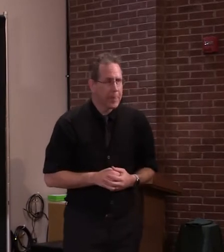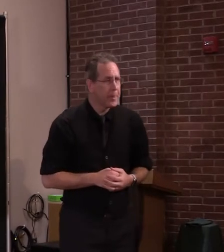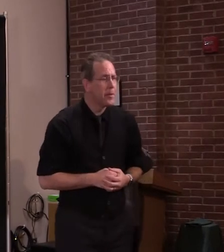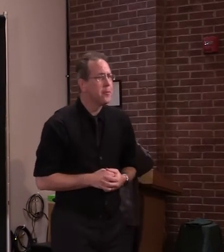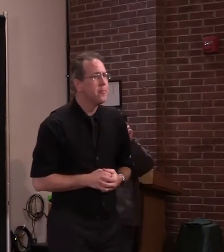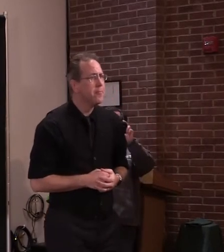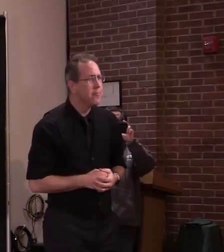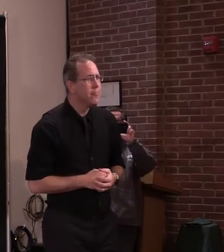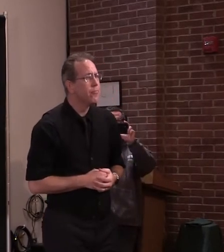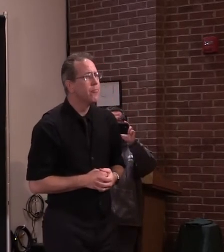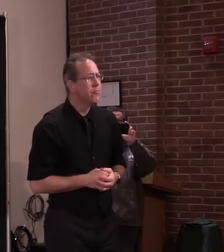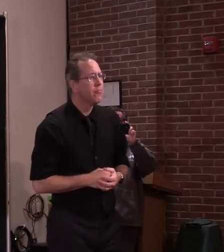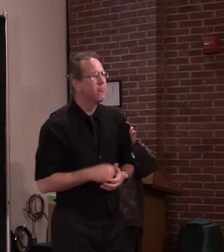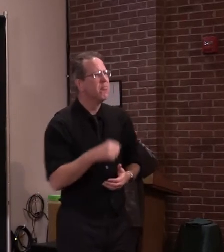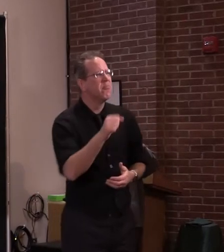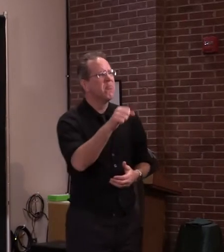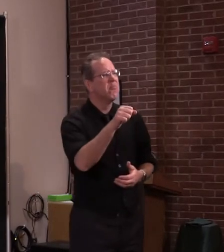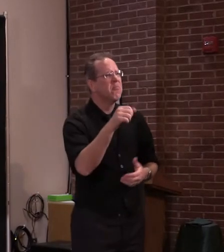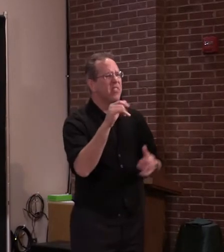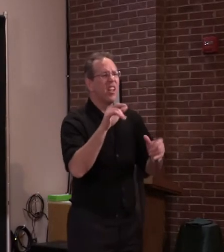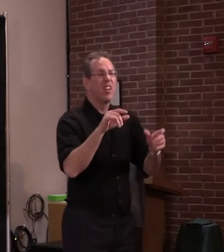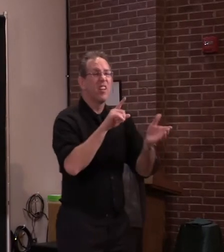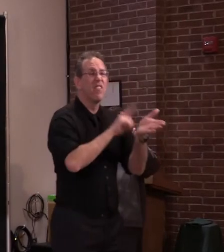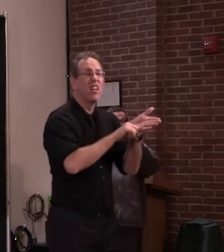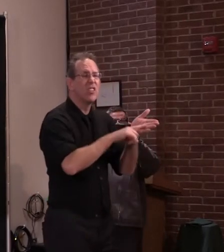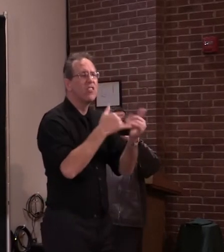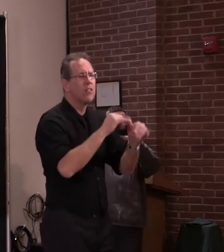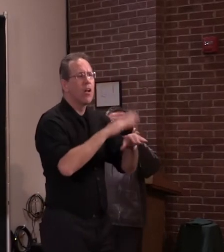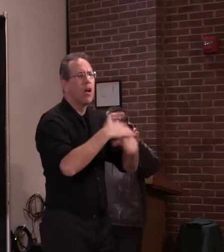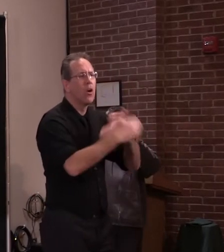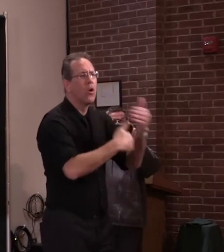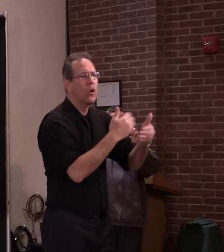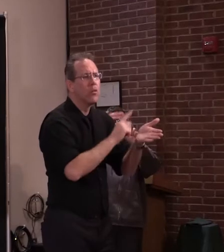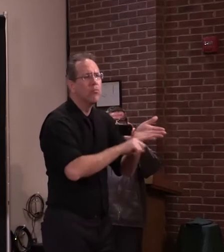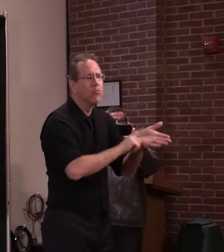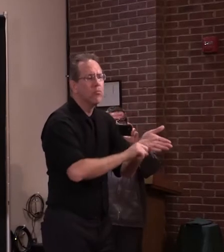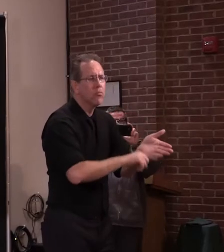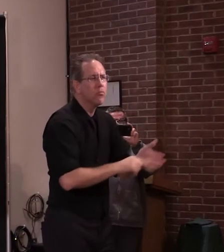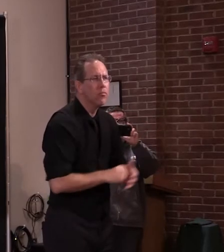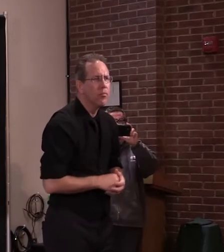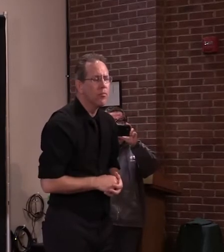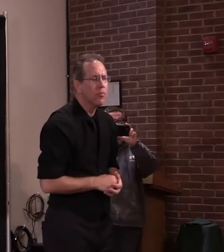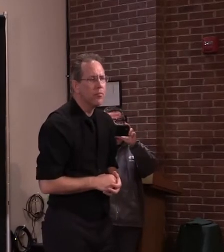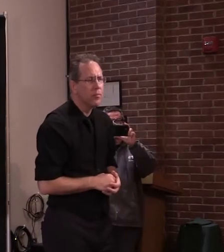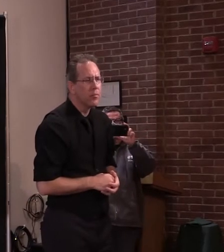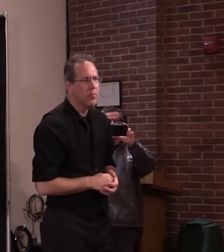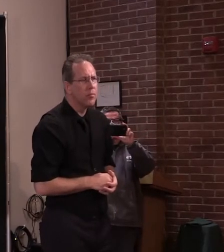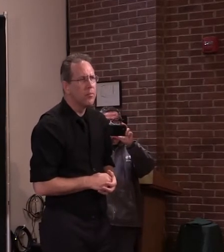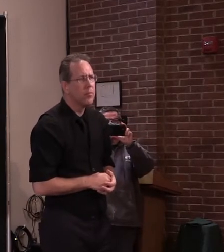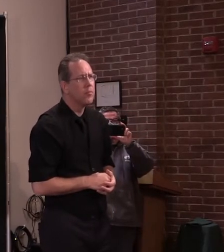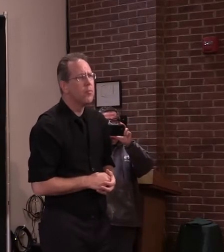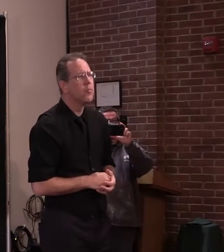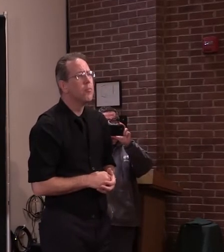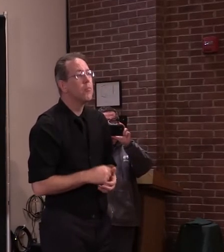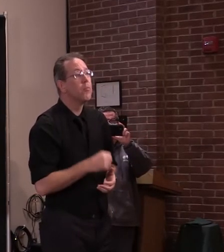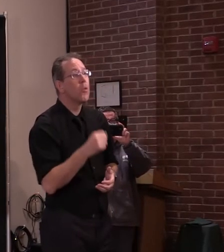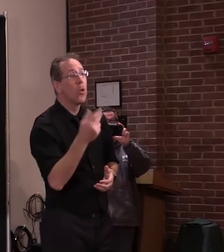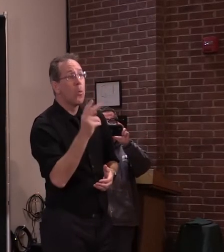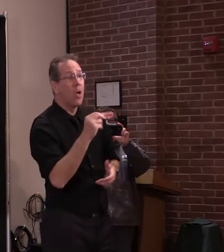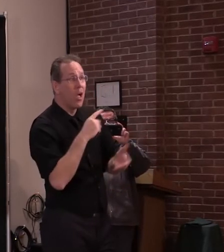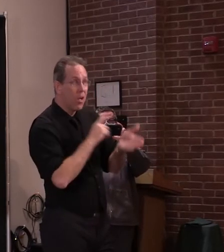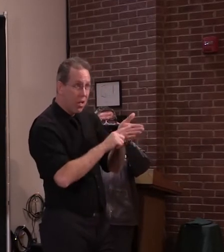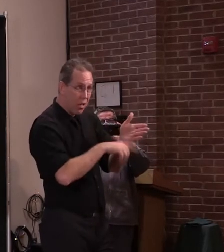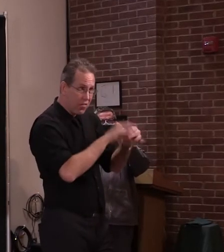The investigation is currently still ongoing, and so we can provide you with information as it becomes available.